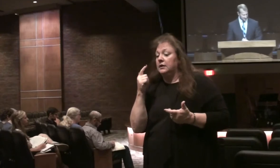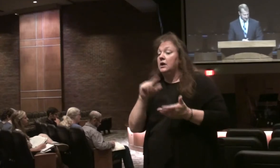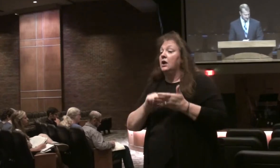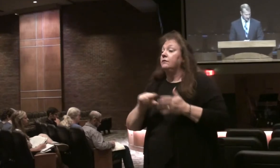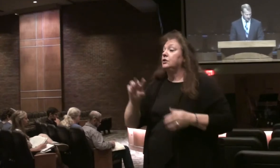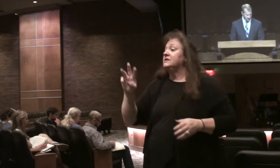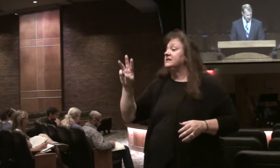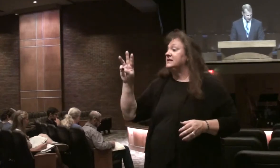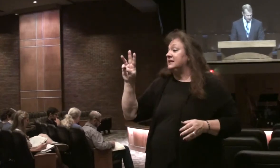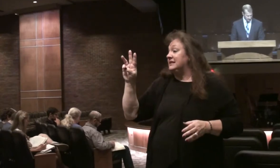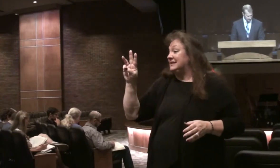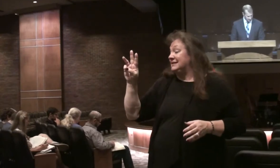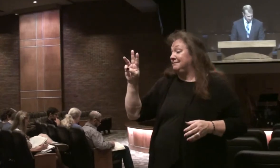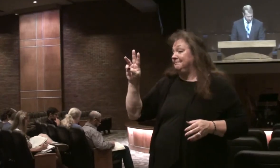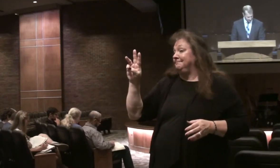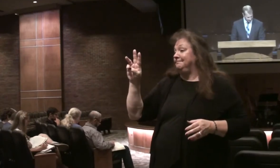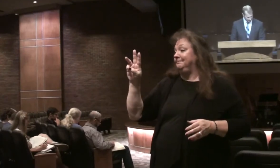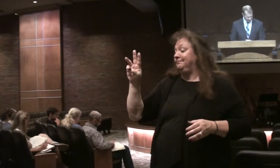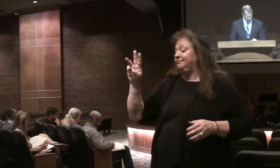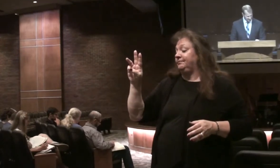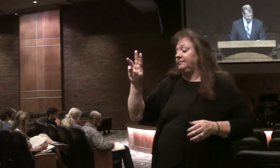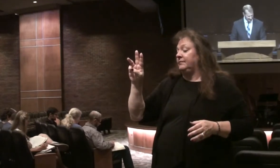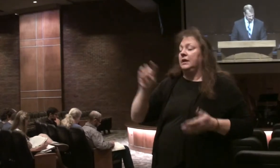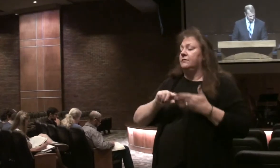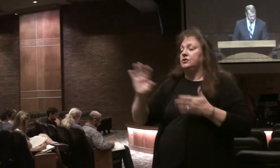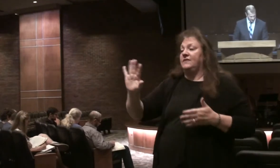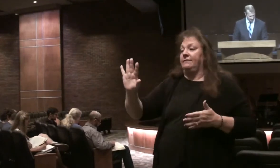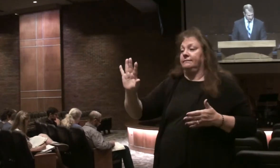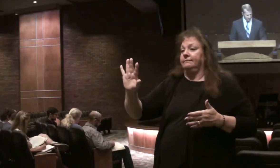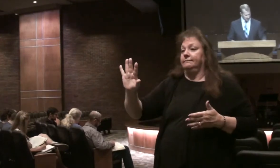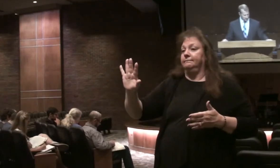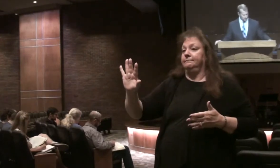Verse 6, he goes on. Verse 5.